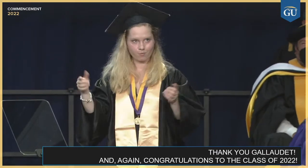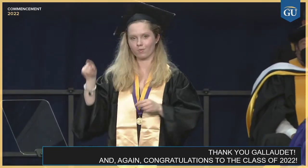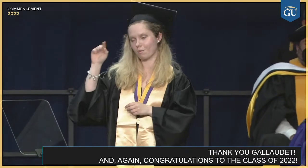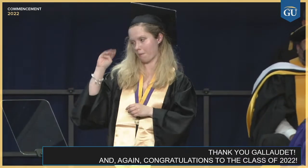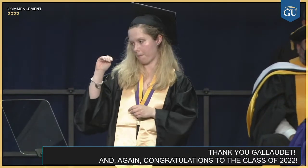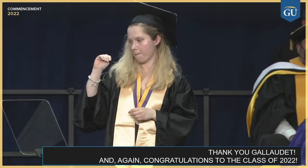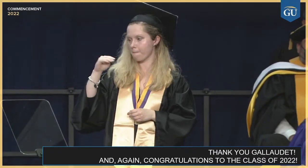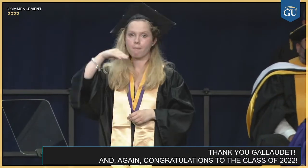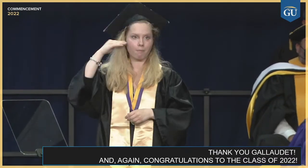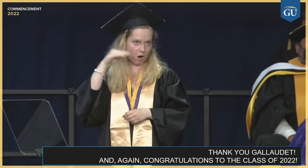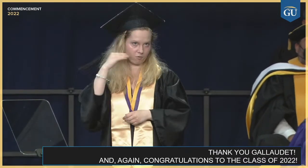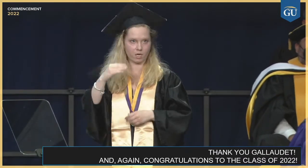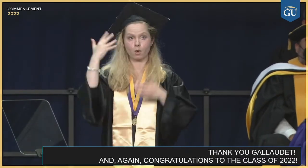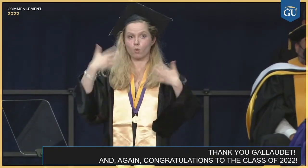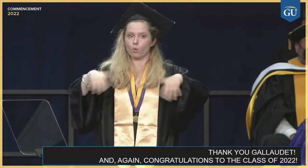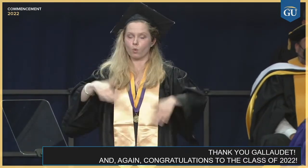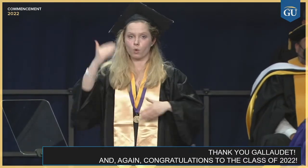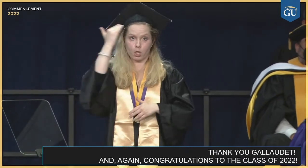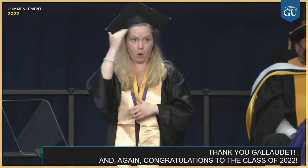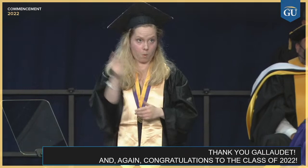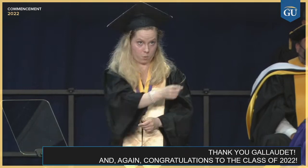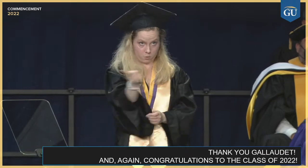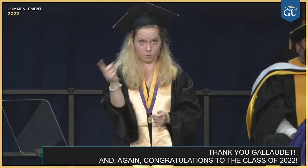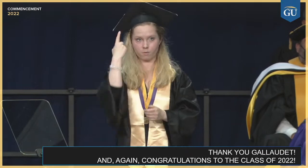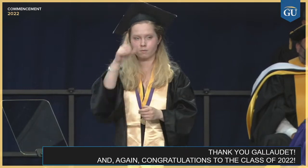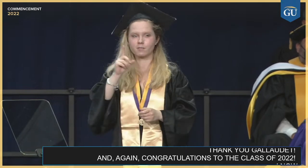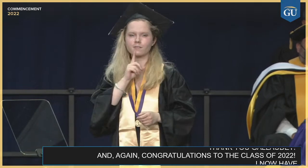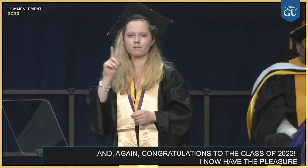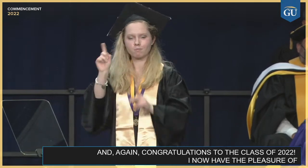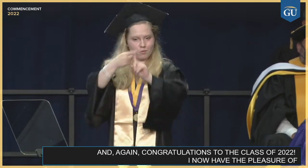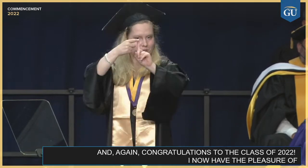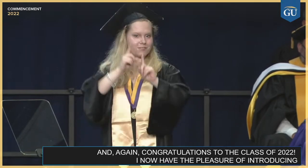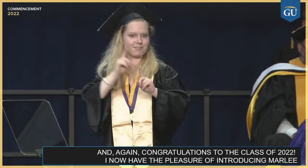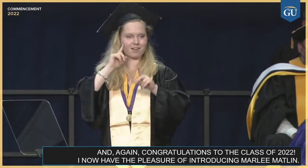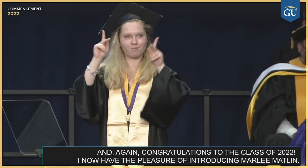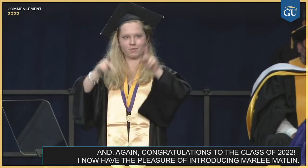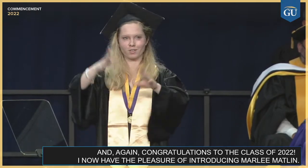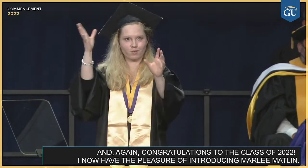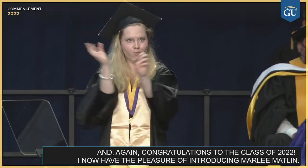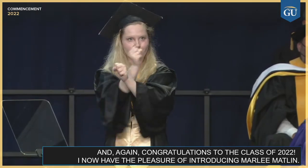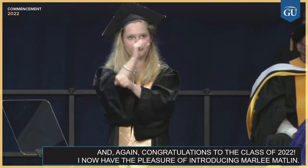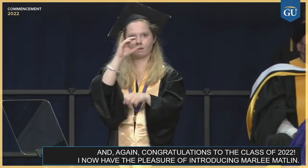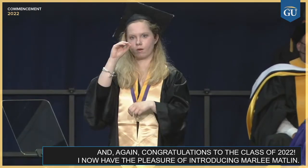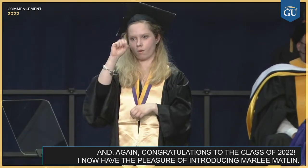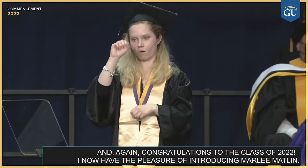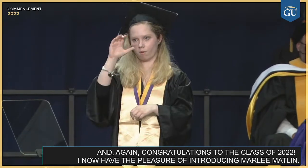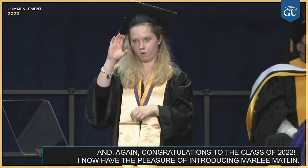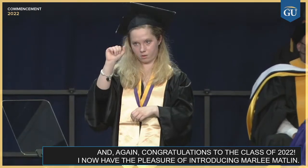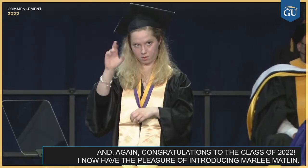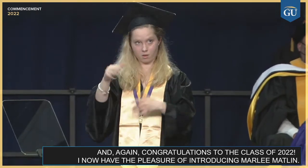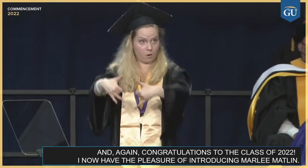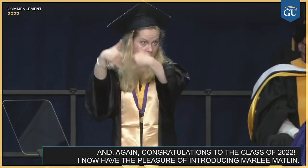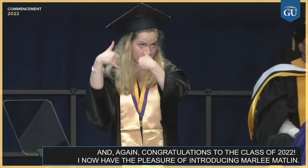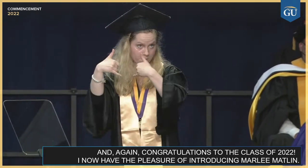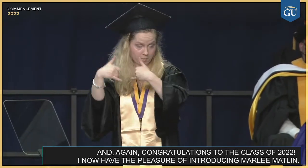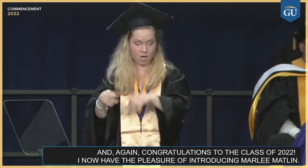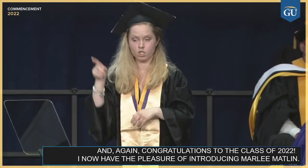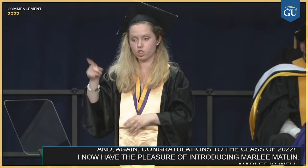Now I would have the pleasure of introducing Marley Matlin. Marley is well known to all of you as the first